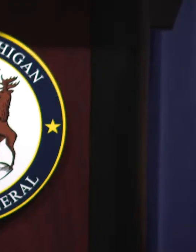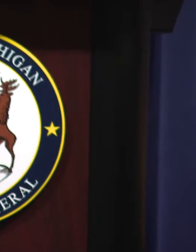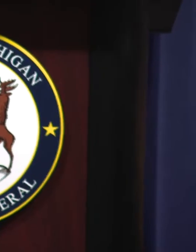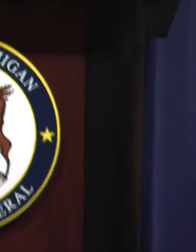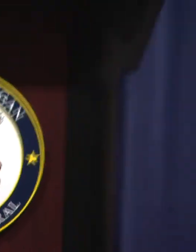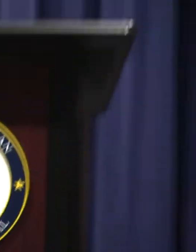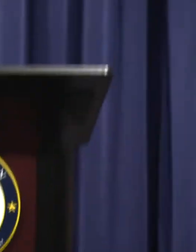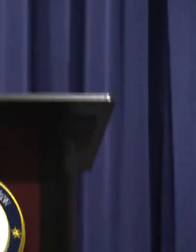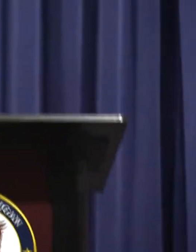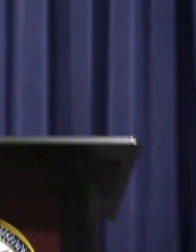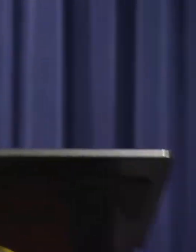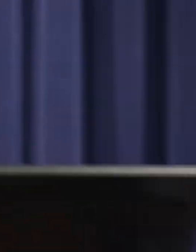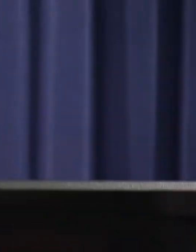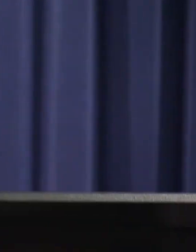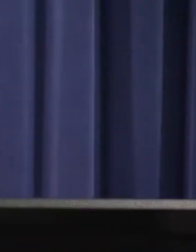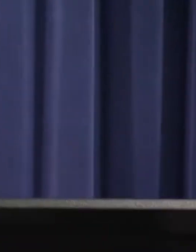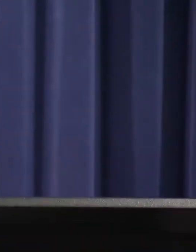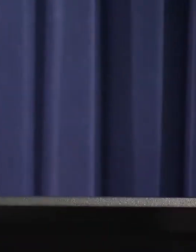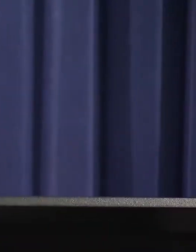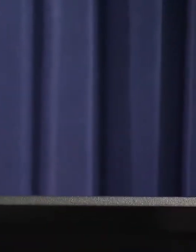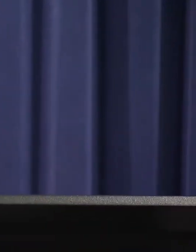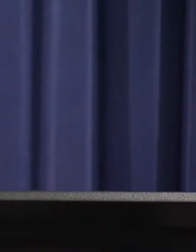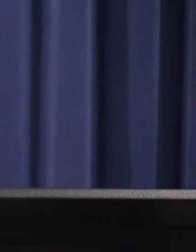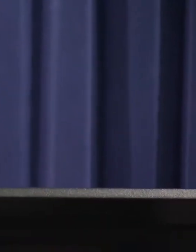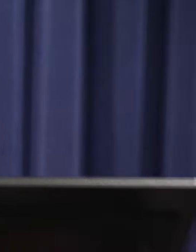These are all for the projector.